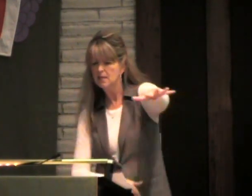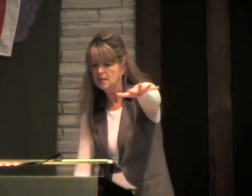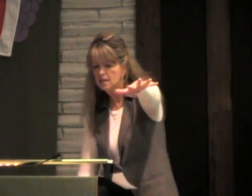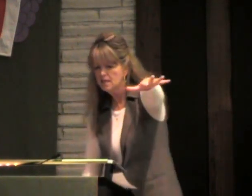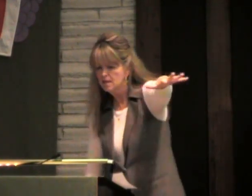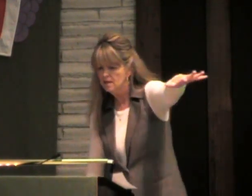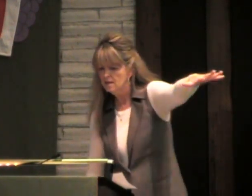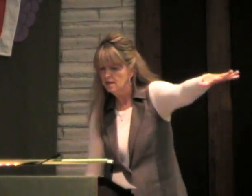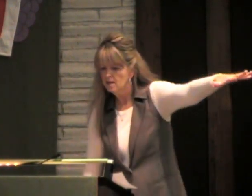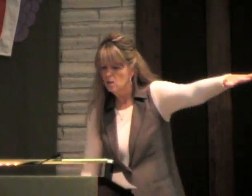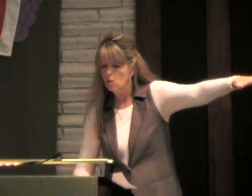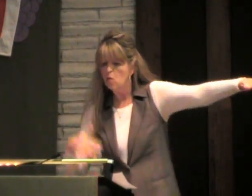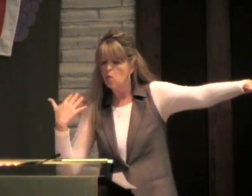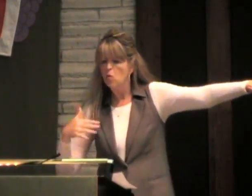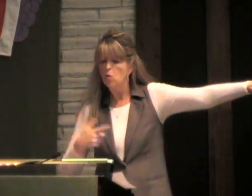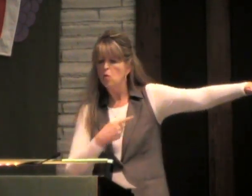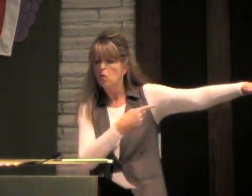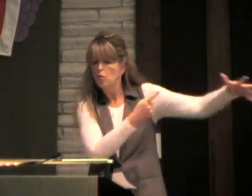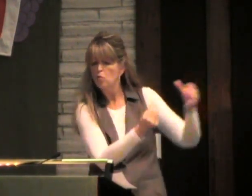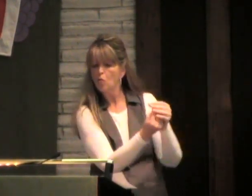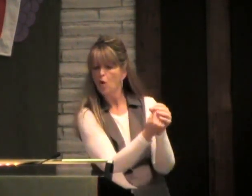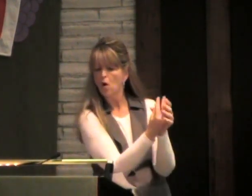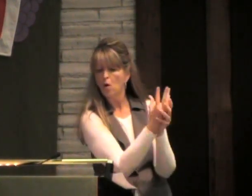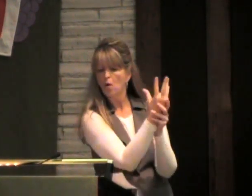Think about the lilies of the field.